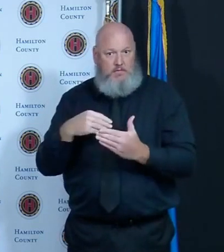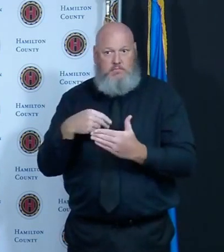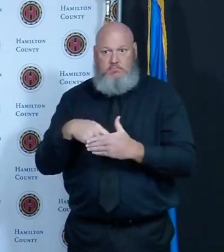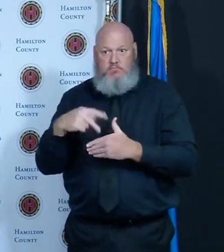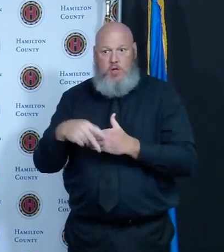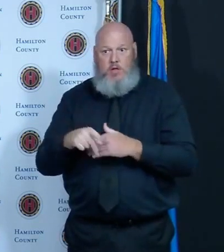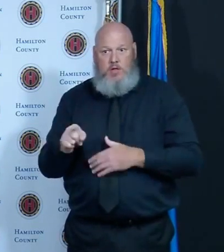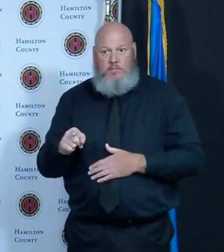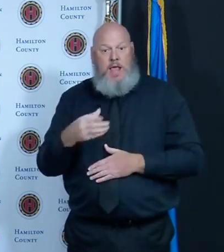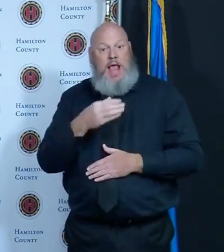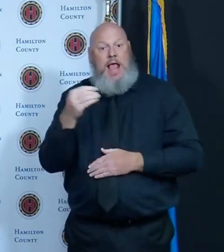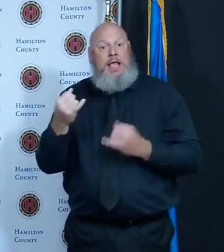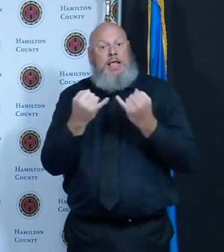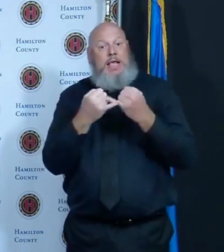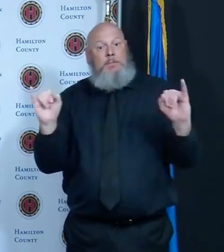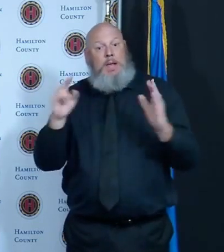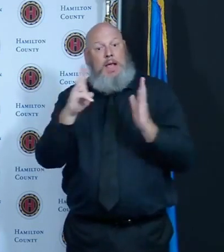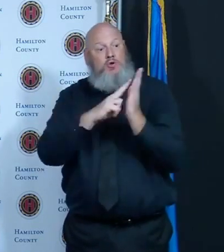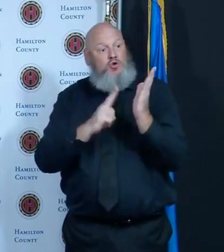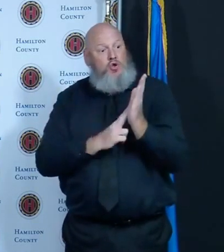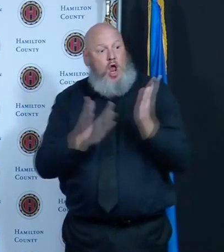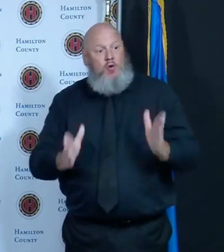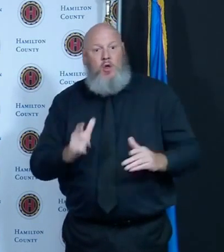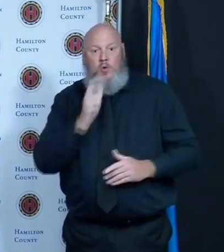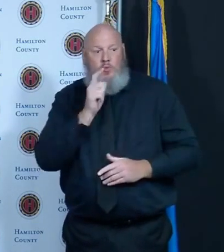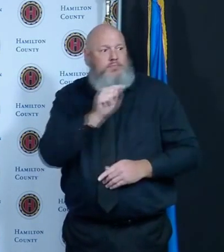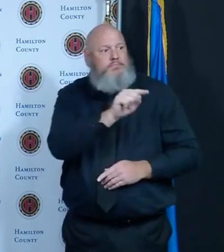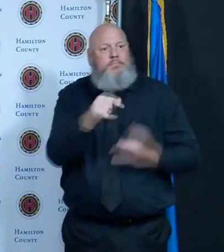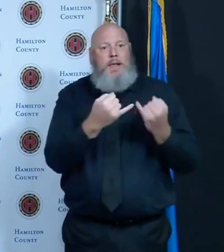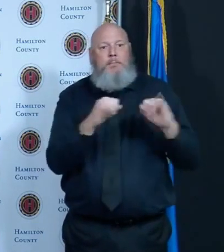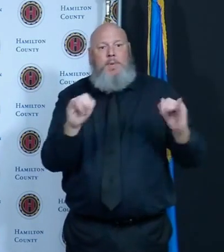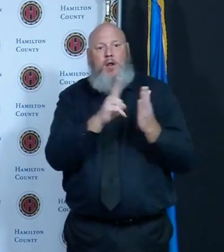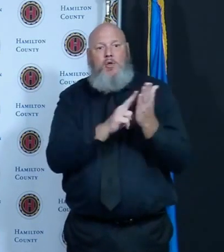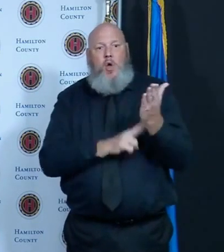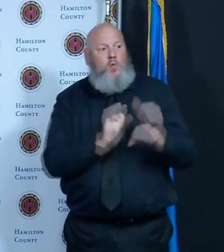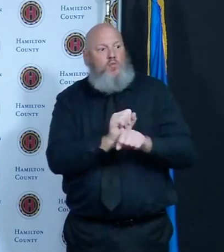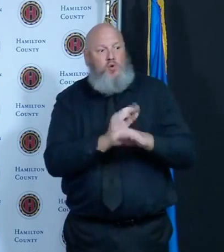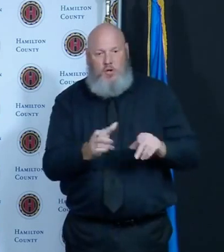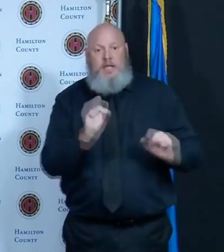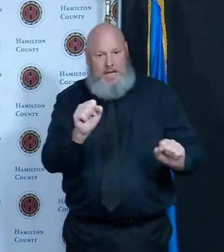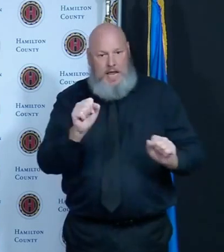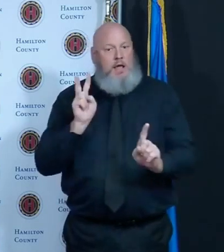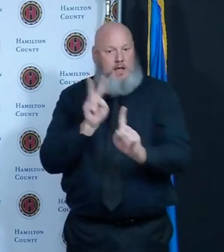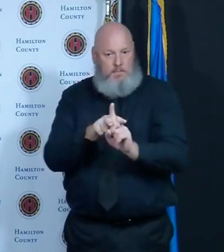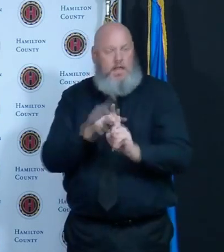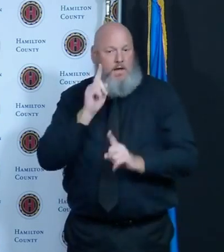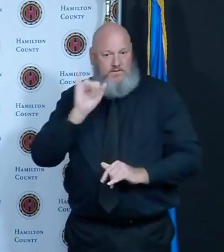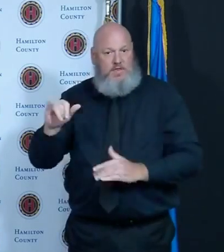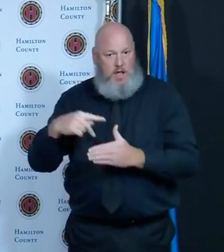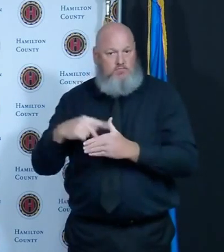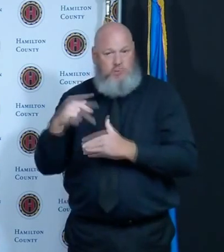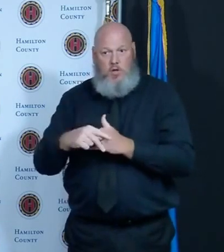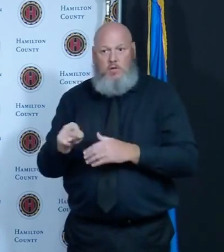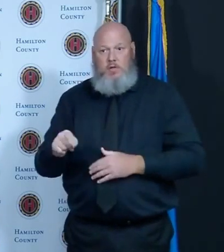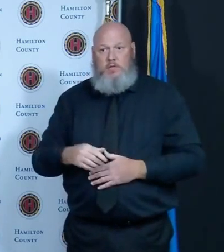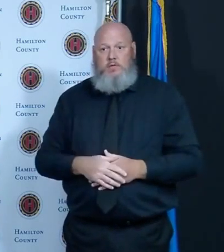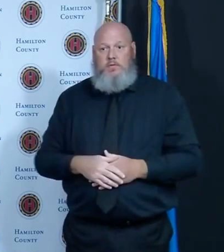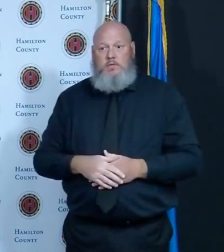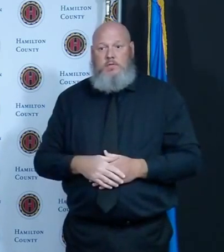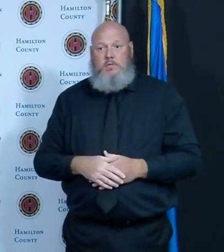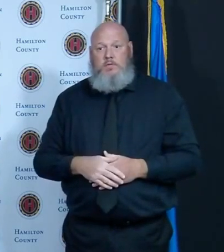themselves. How do you apply? You talk to your local bank. We recommend that you talk to whoever